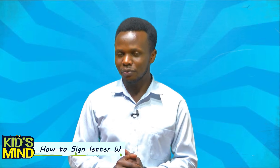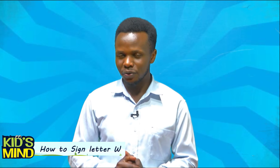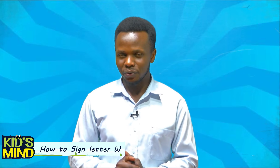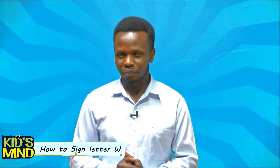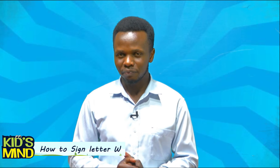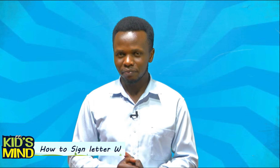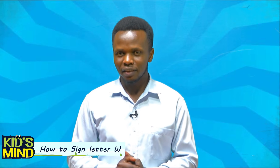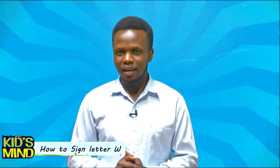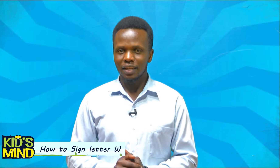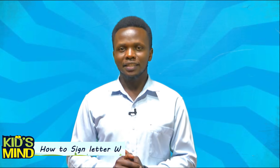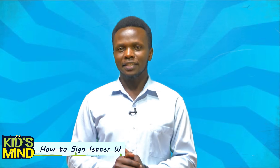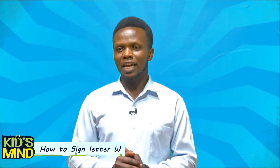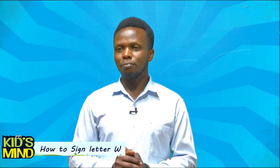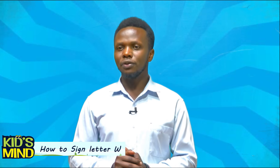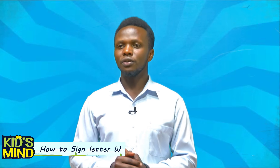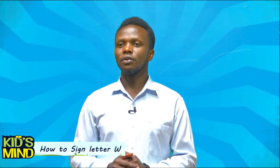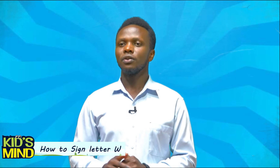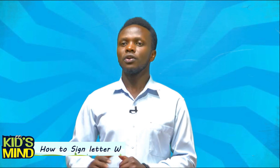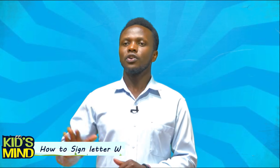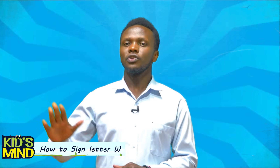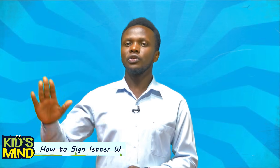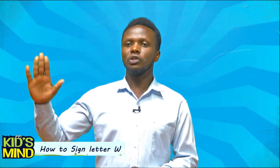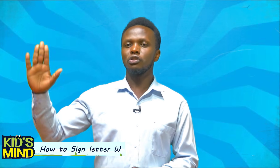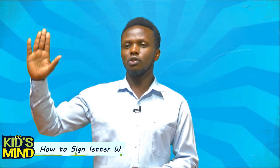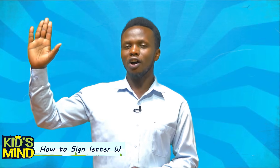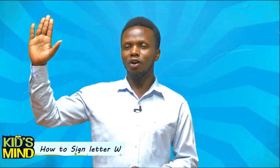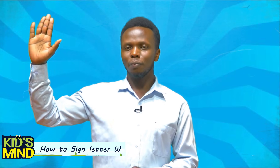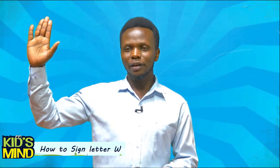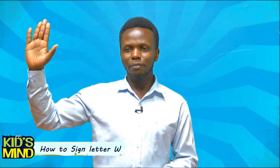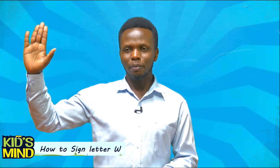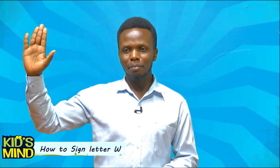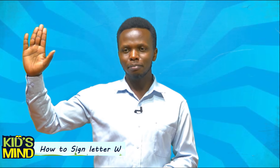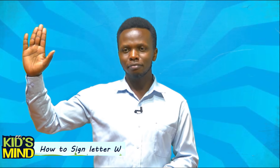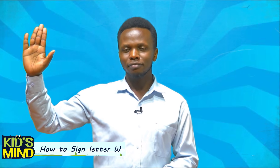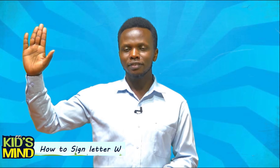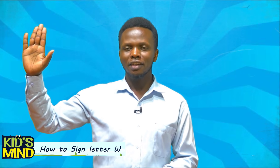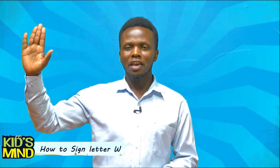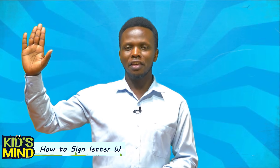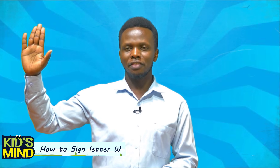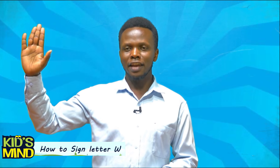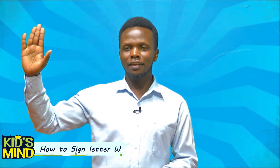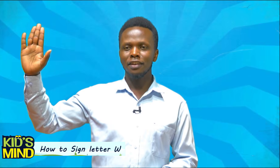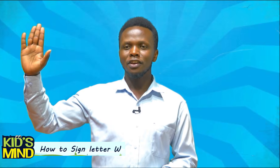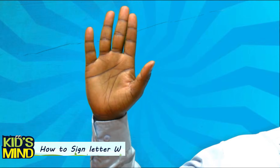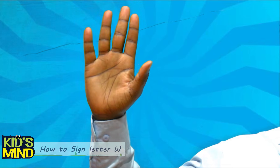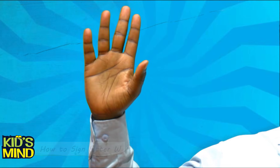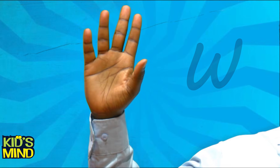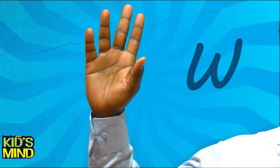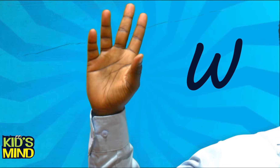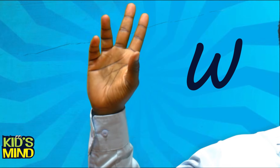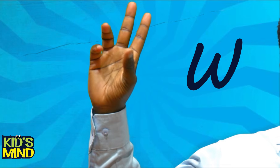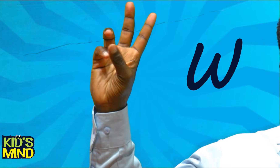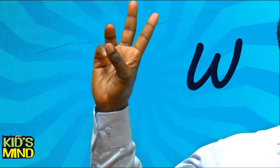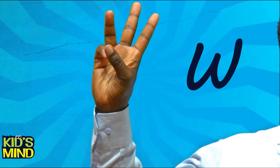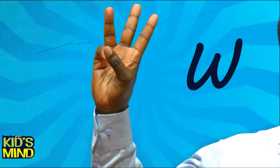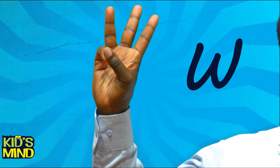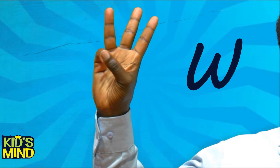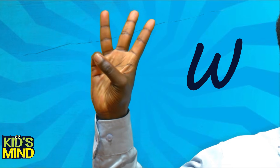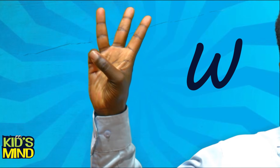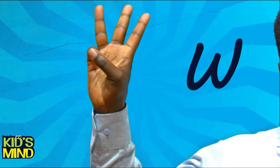W. Letter W, you use your open palm, and then you fold these 2